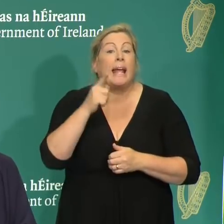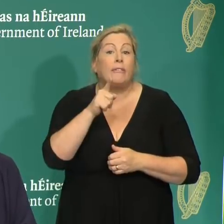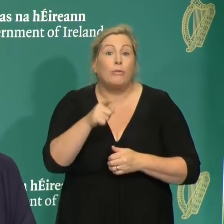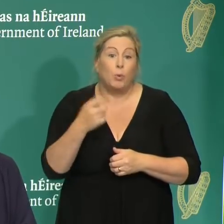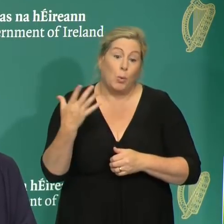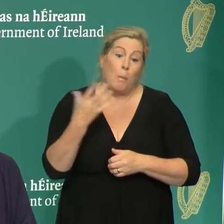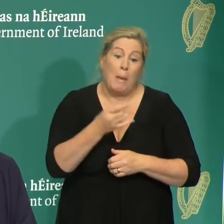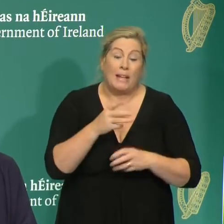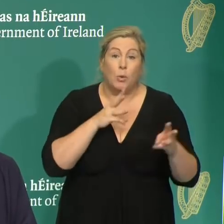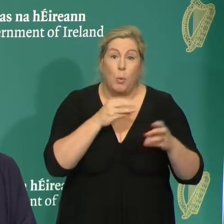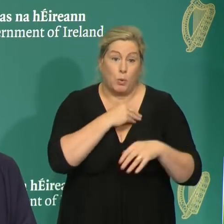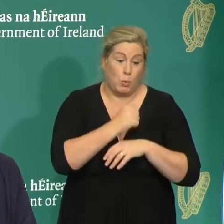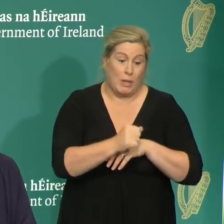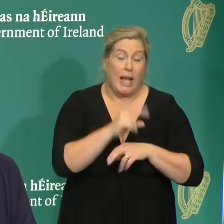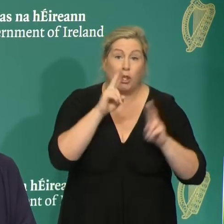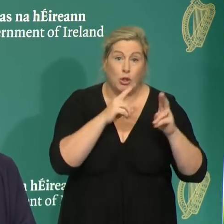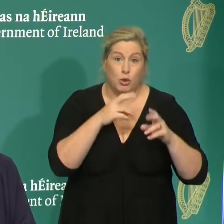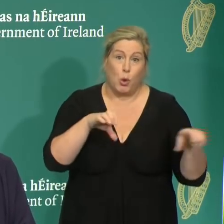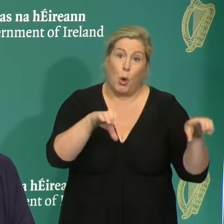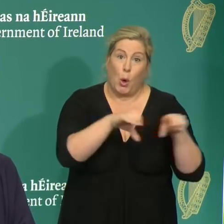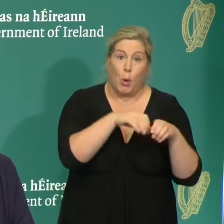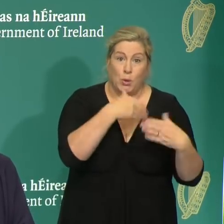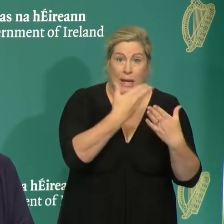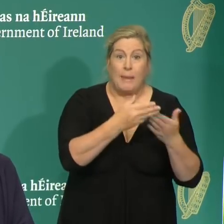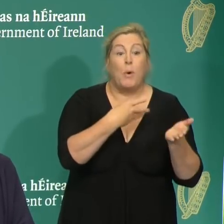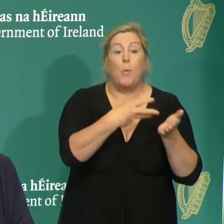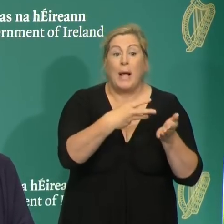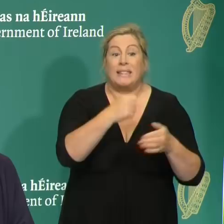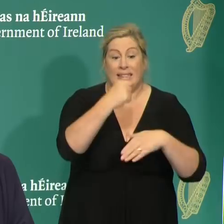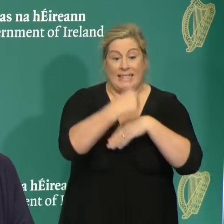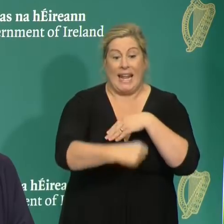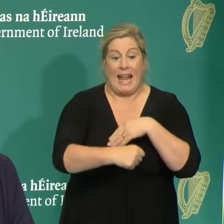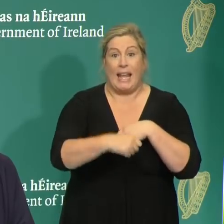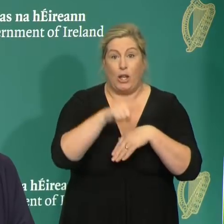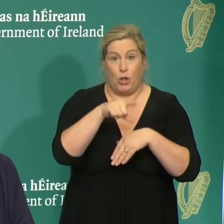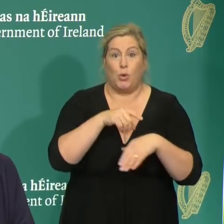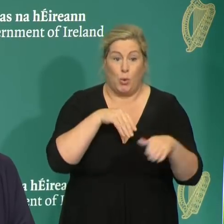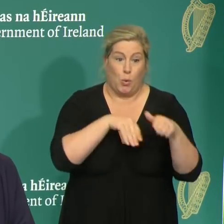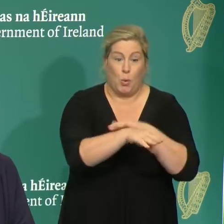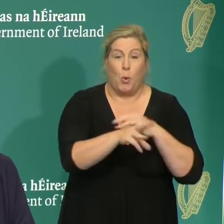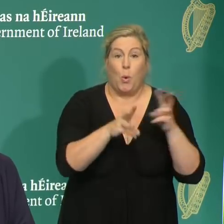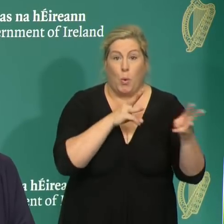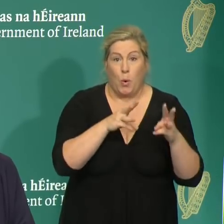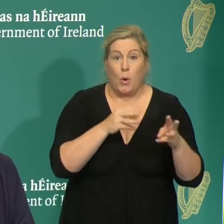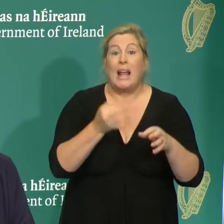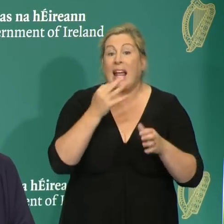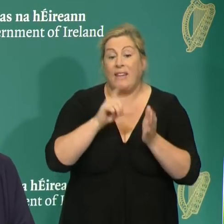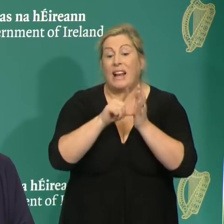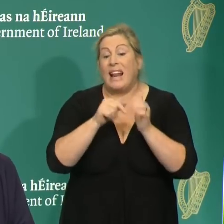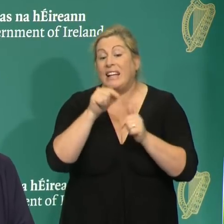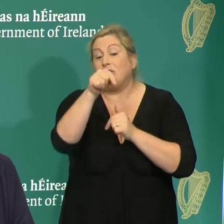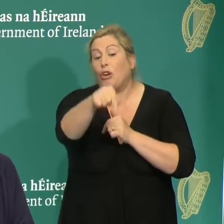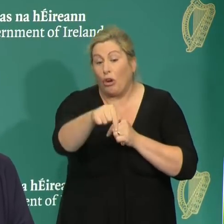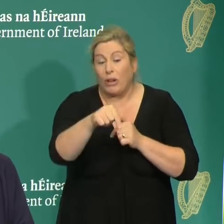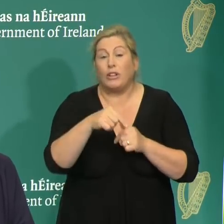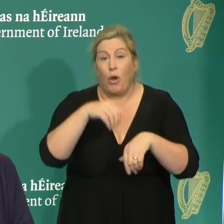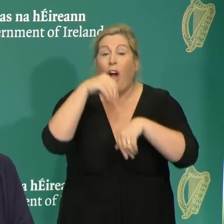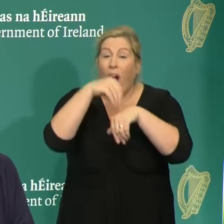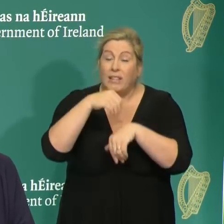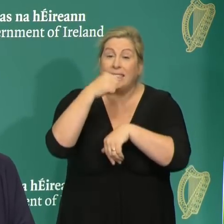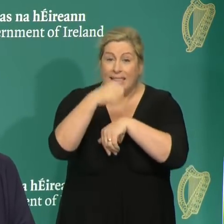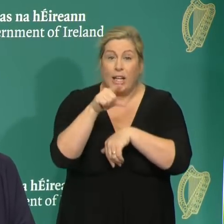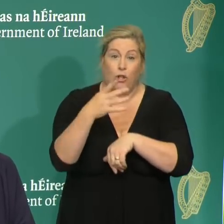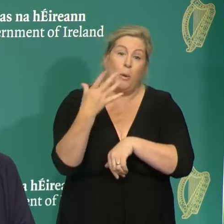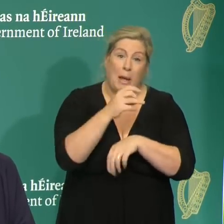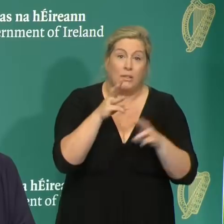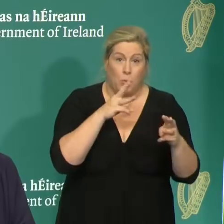work today, you should close your claim as you return to work. If you're starting work later in the week, you close your claim on the day you return